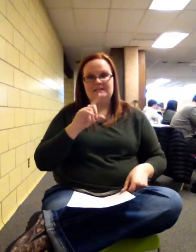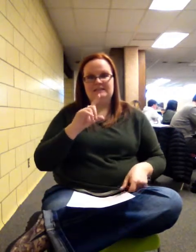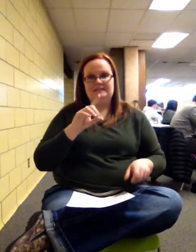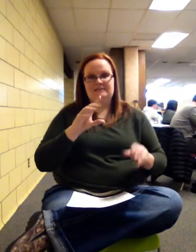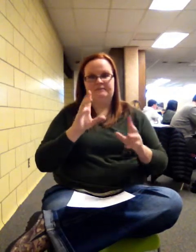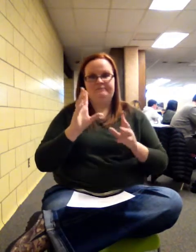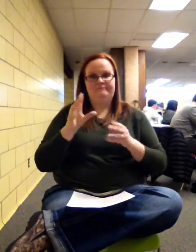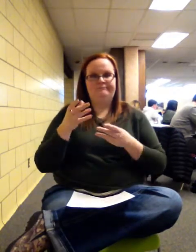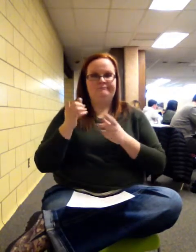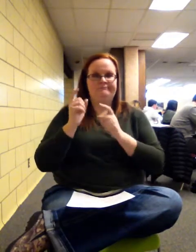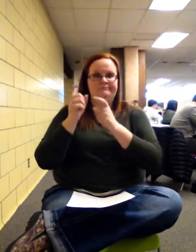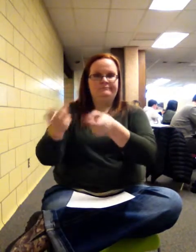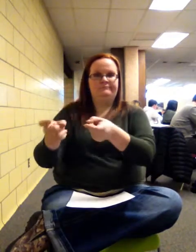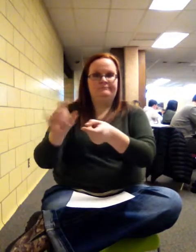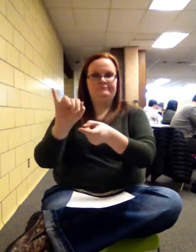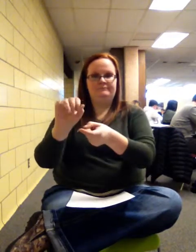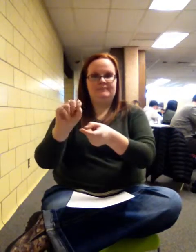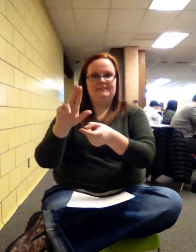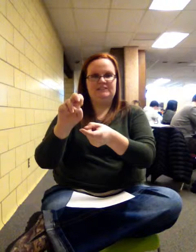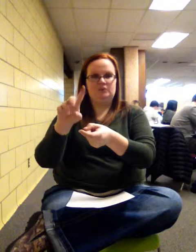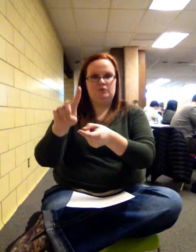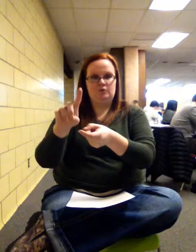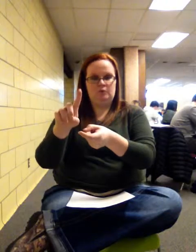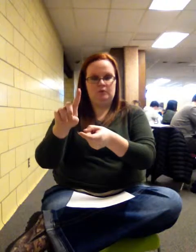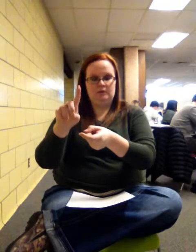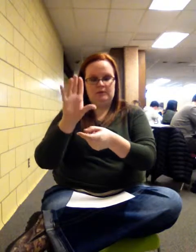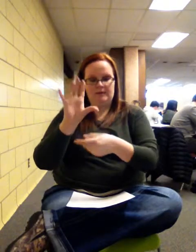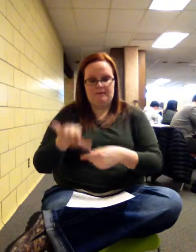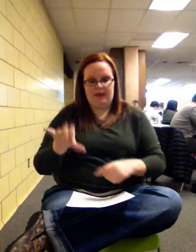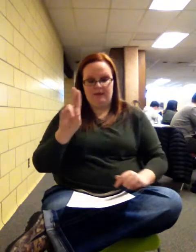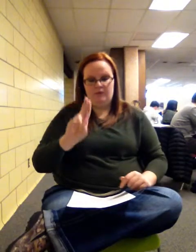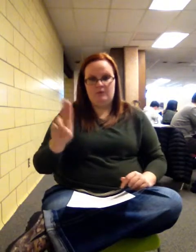Treasury, we're deeming that to be risk-free.